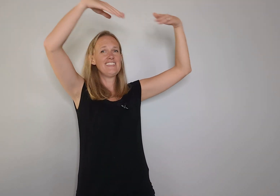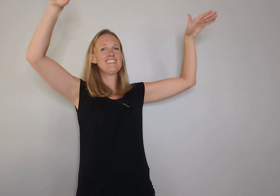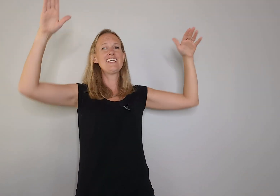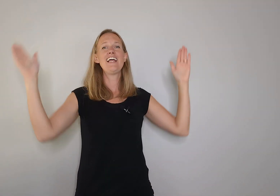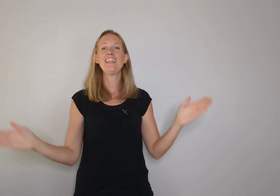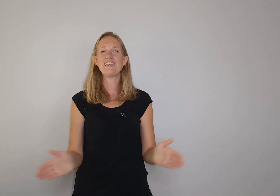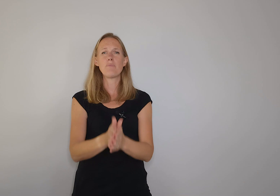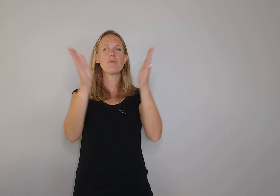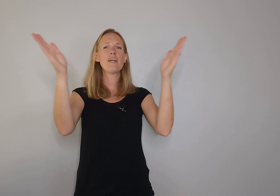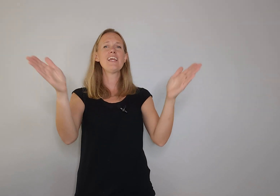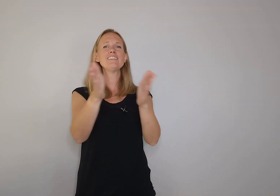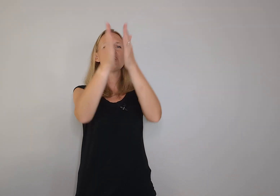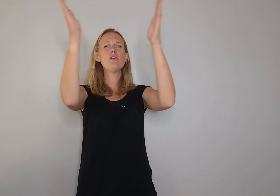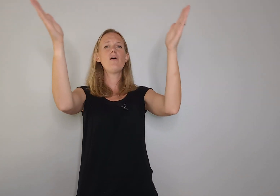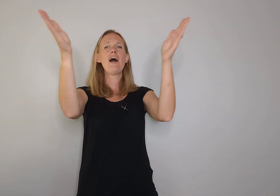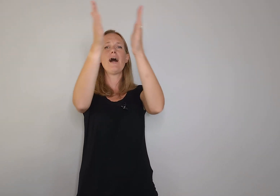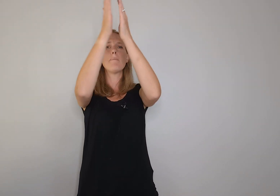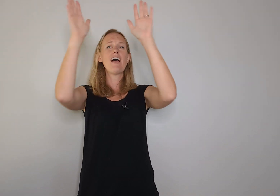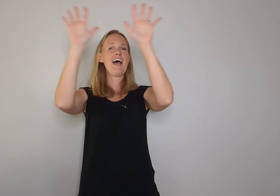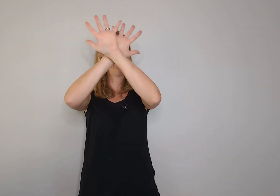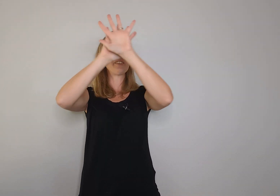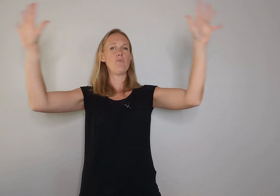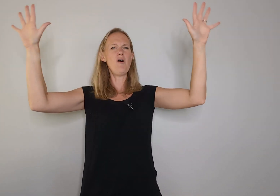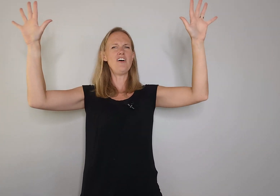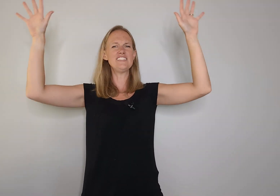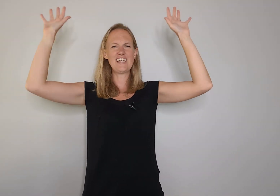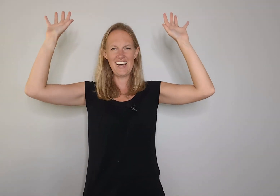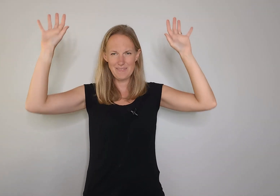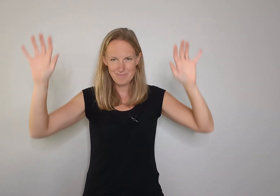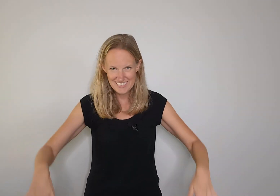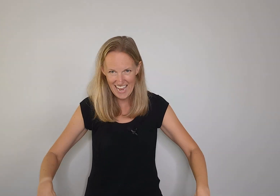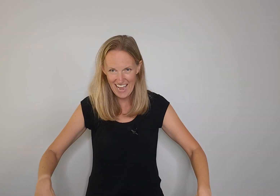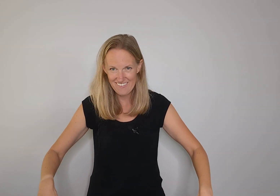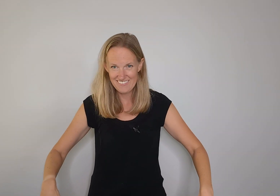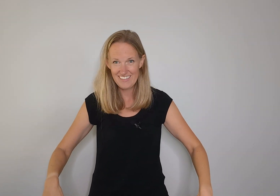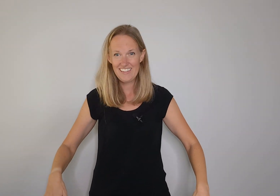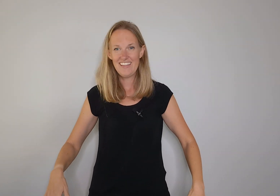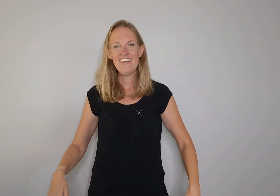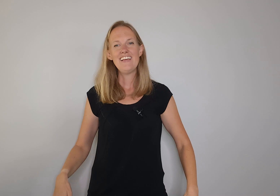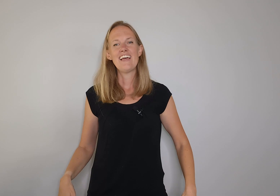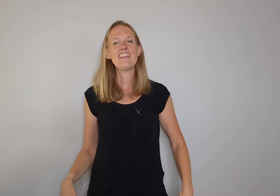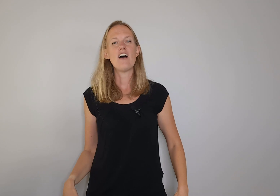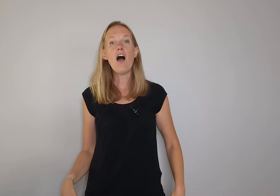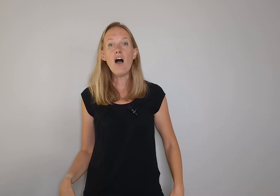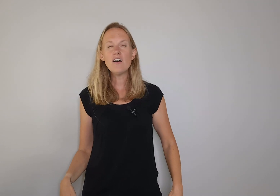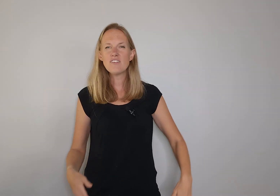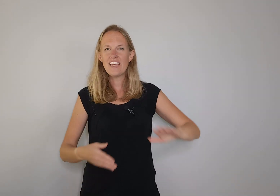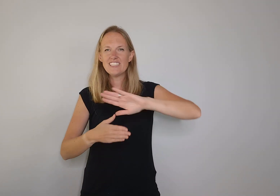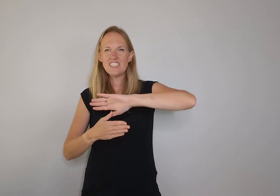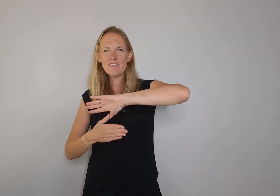heavens. Let the praise go up as the walls come down. And then all creation, we're going